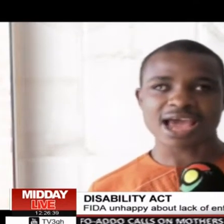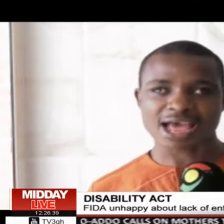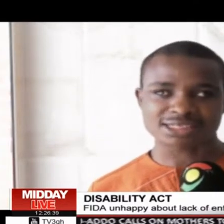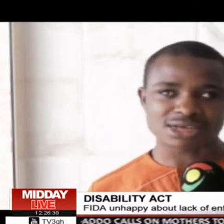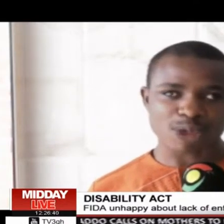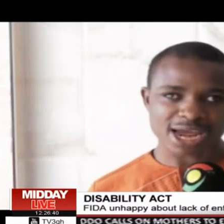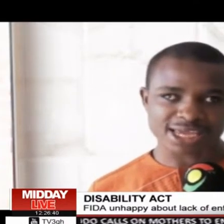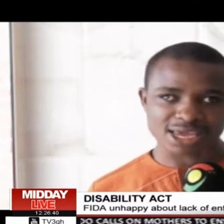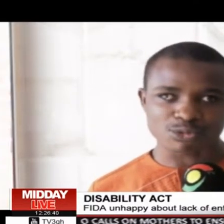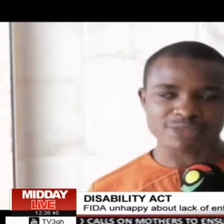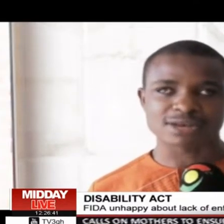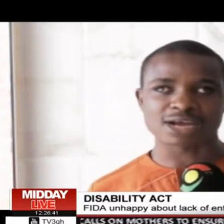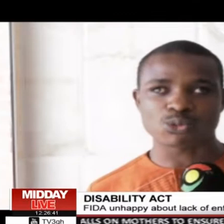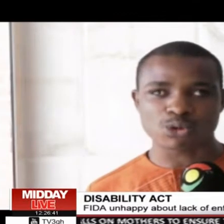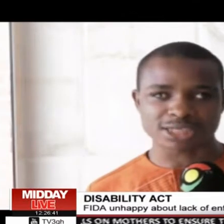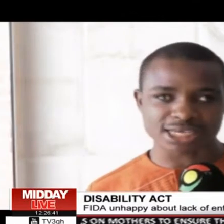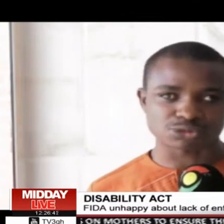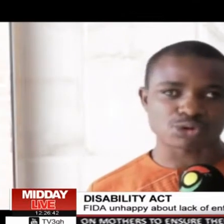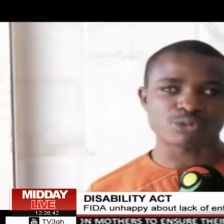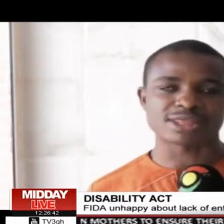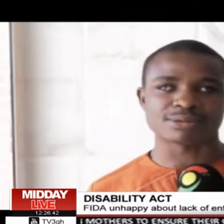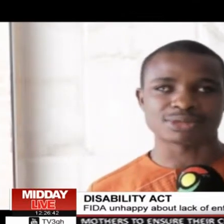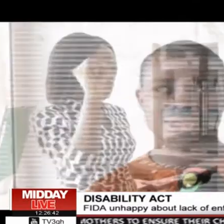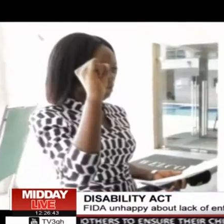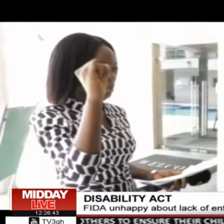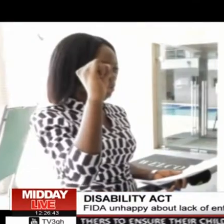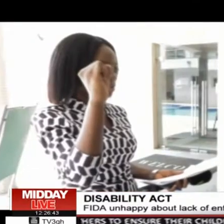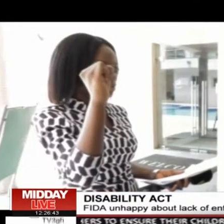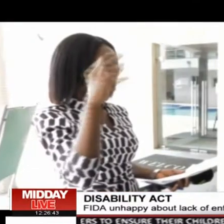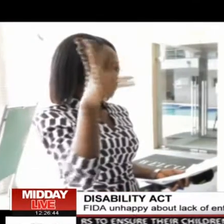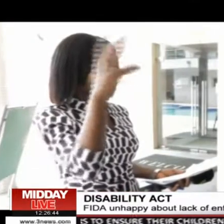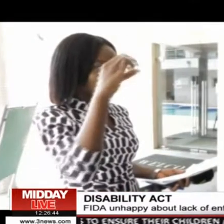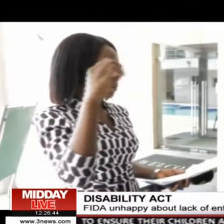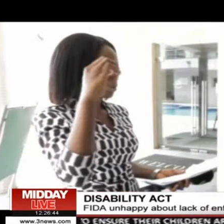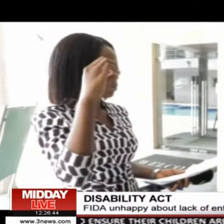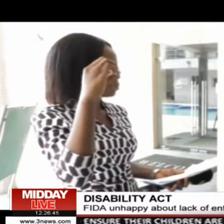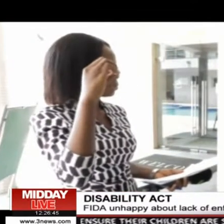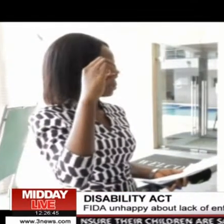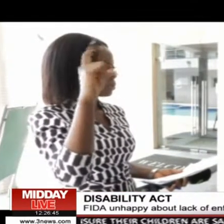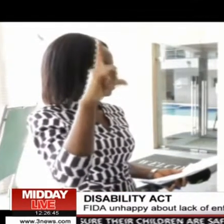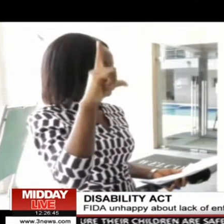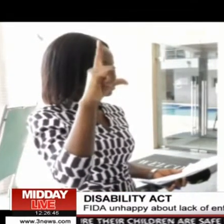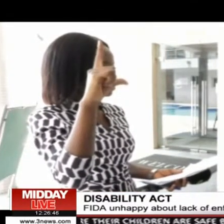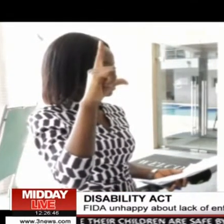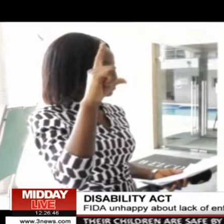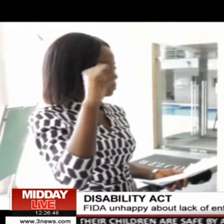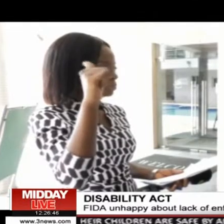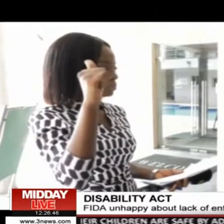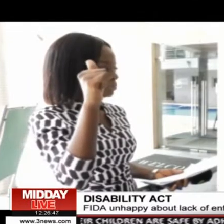ask the one I came with that what is wrong with him. Akushika is a sign language teacher who has been deaf for most parts of her